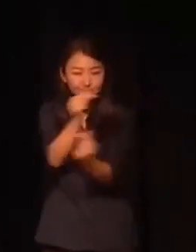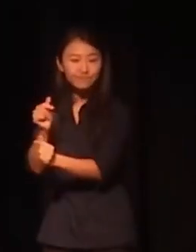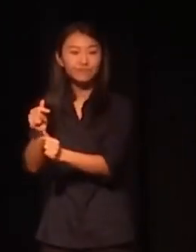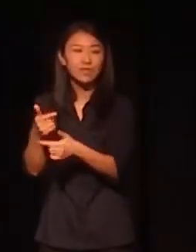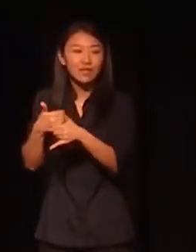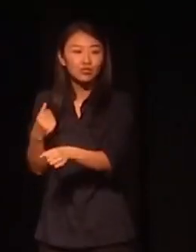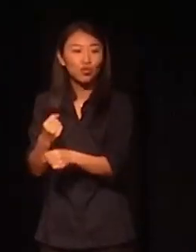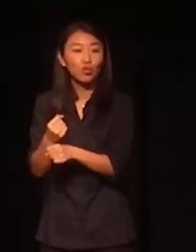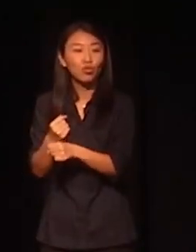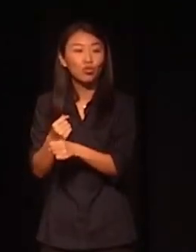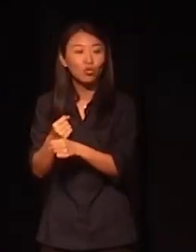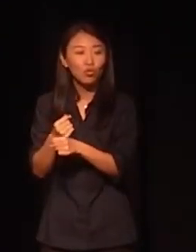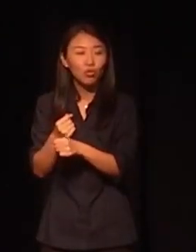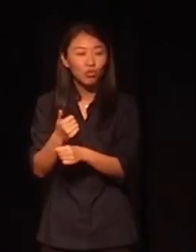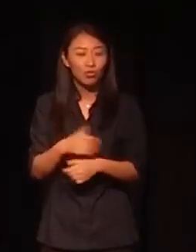mouse over